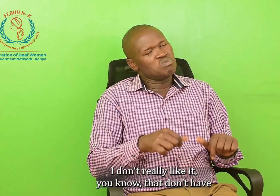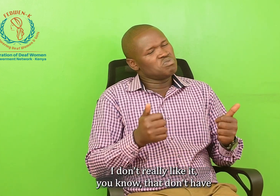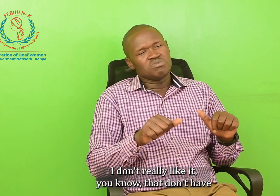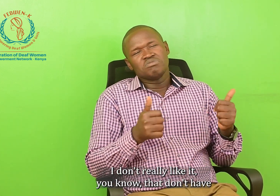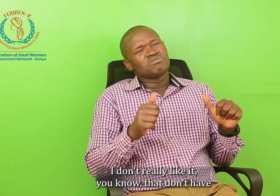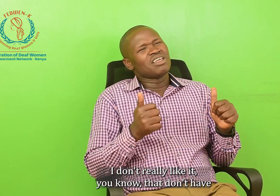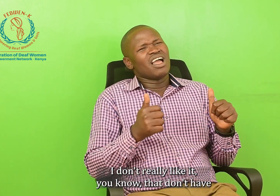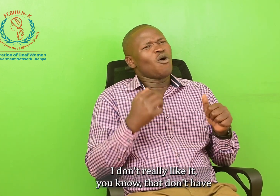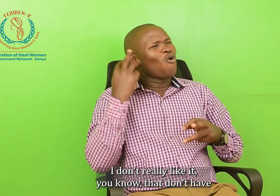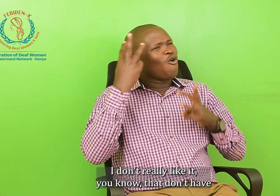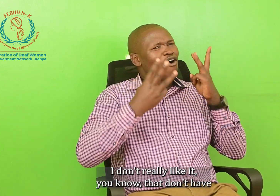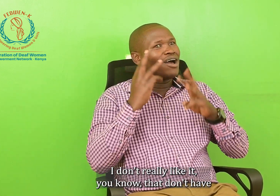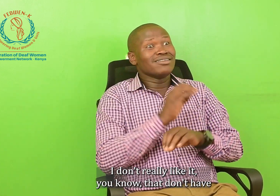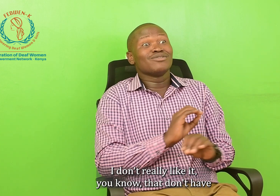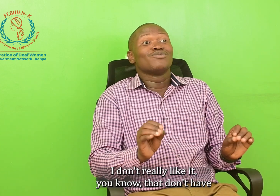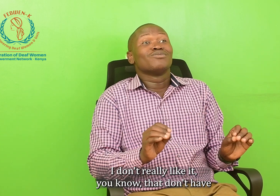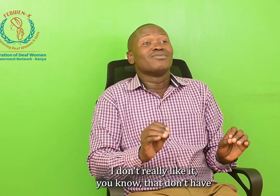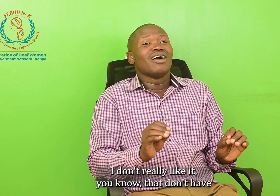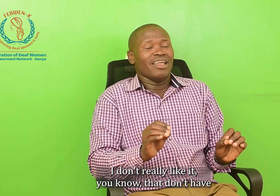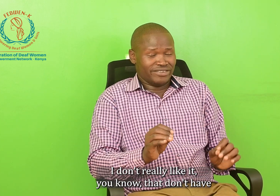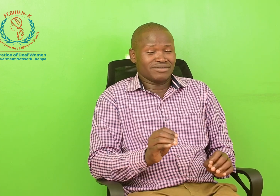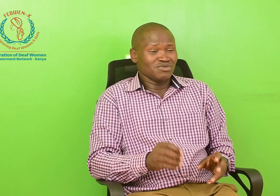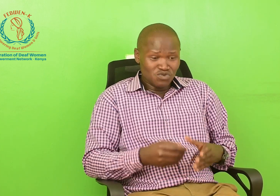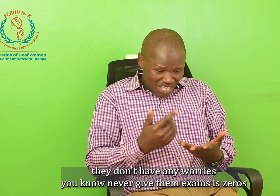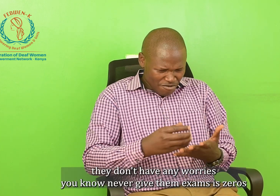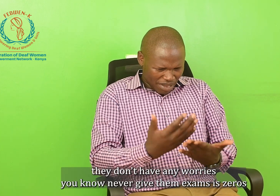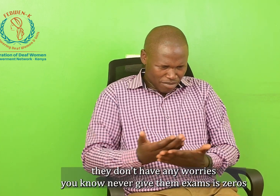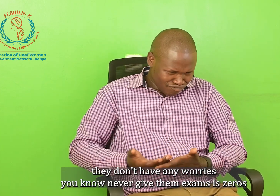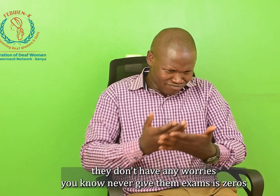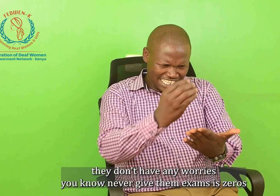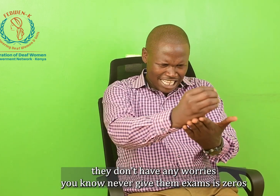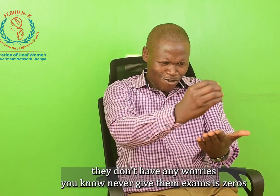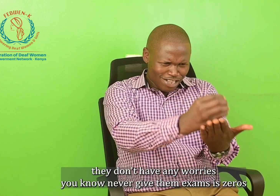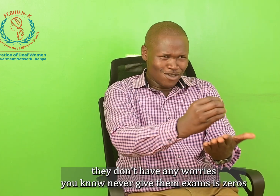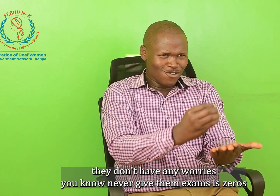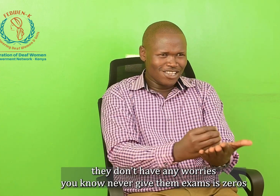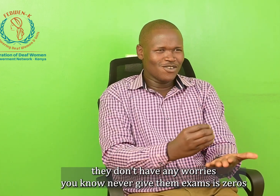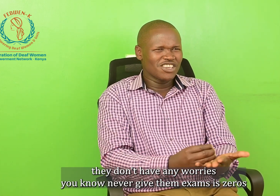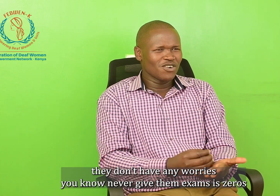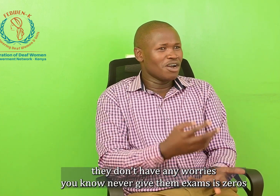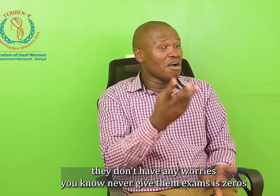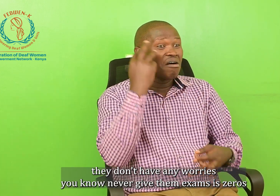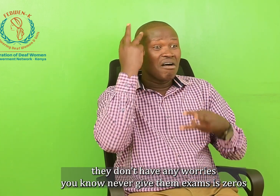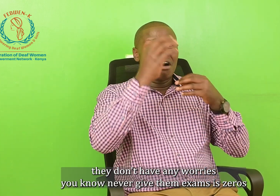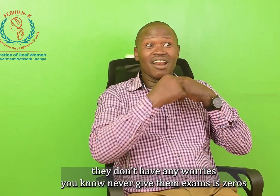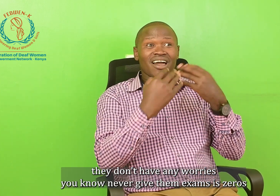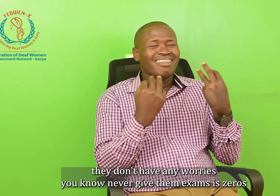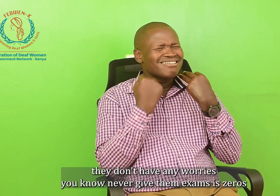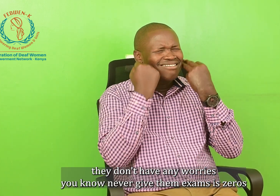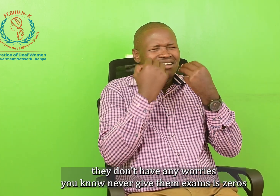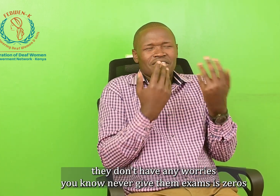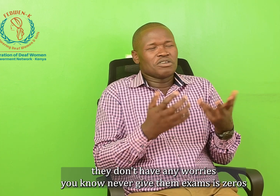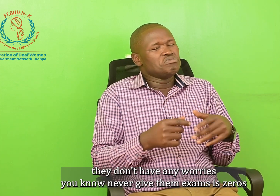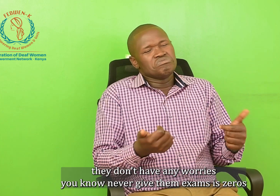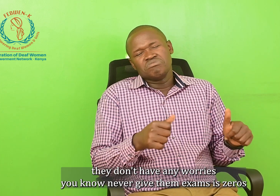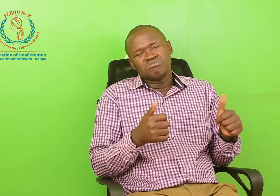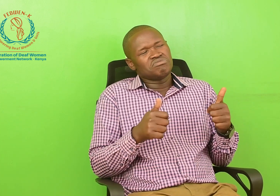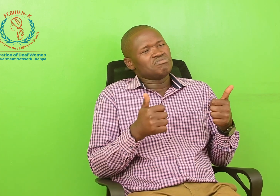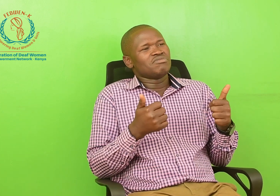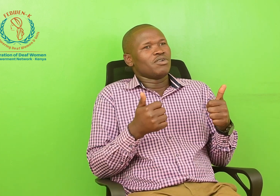really want it. They don't have any worries. Whenever you give them exams, it's 0, 0, 0.